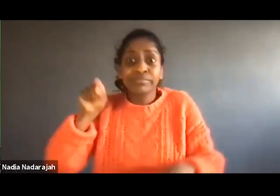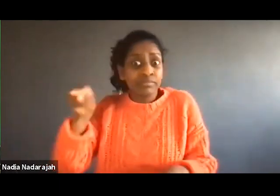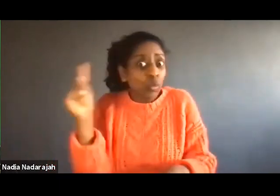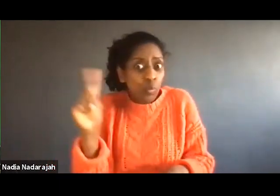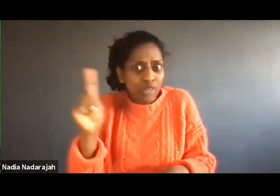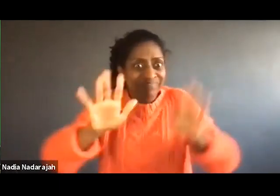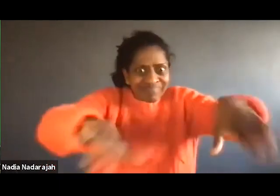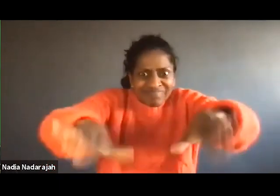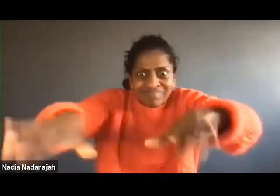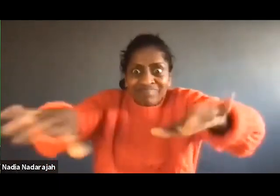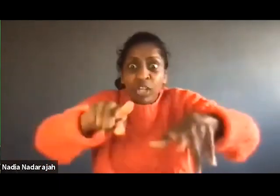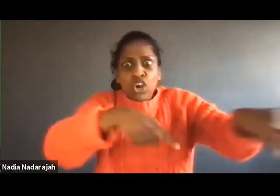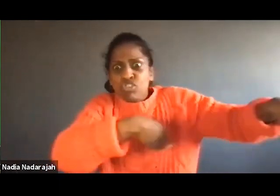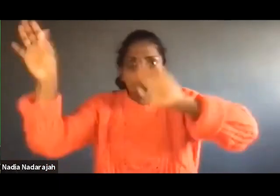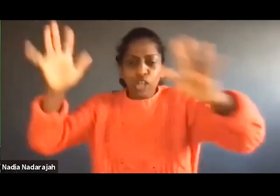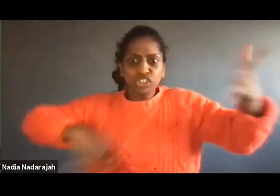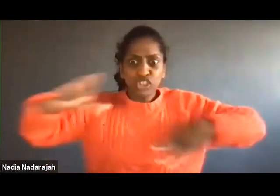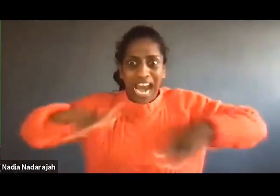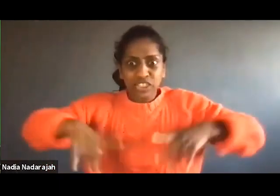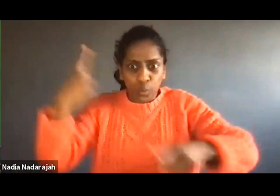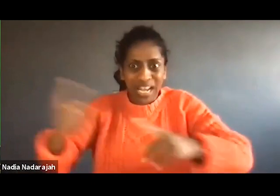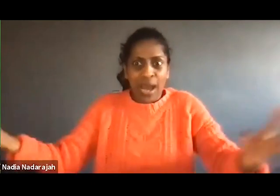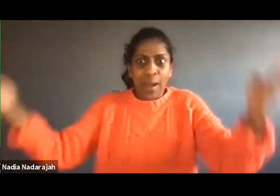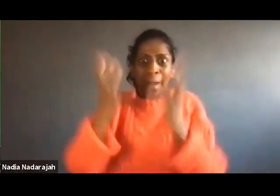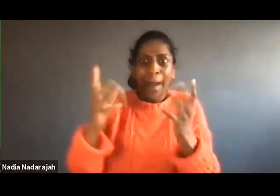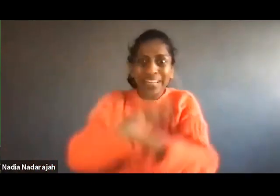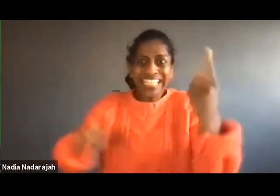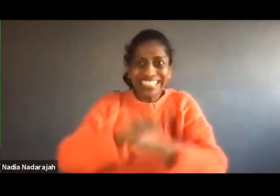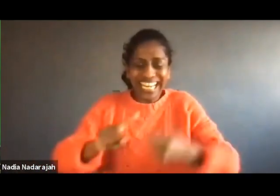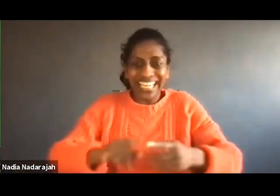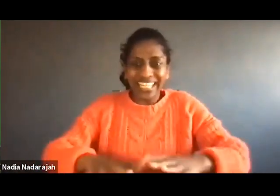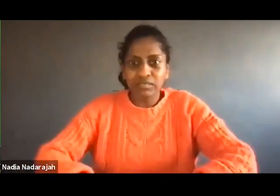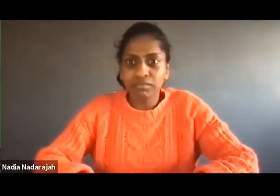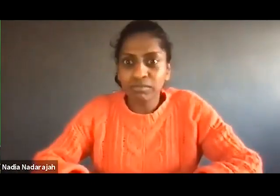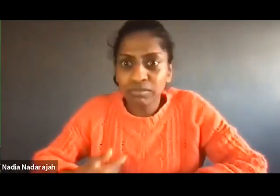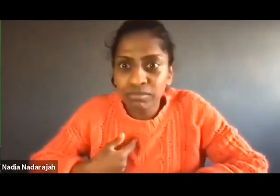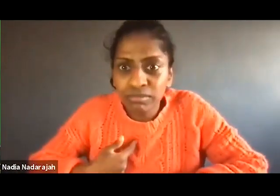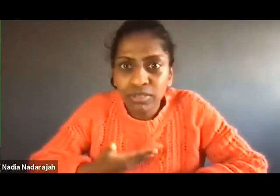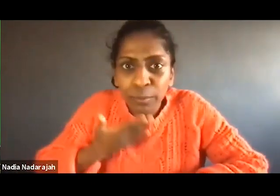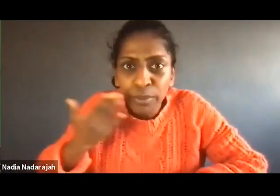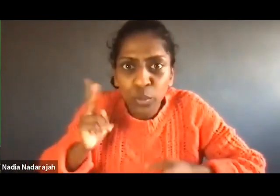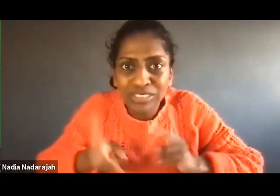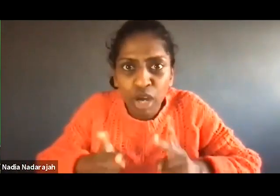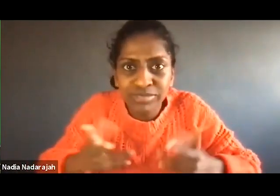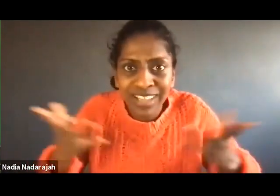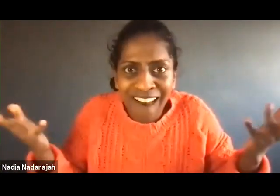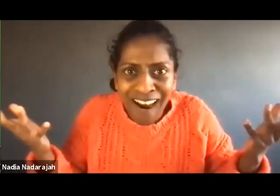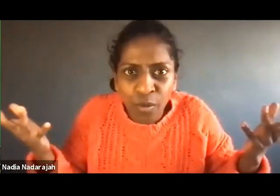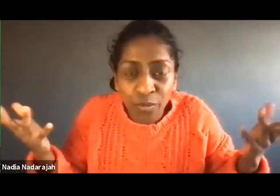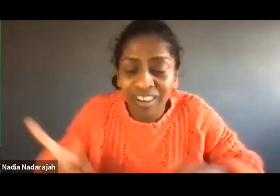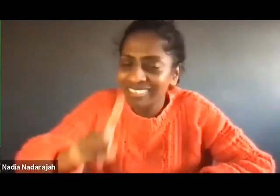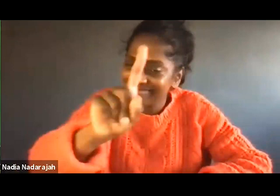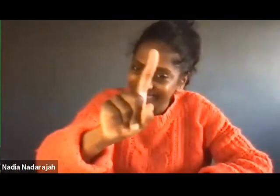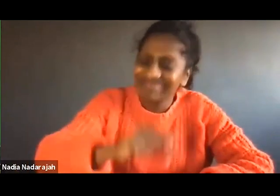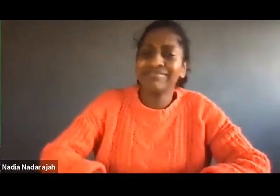But you have lots of people are involved with the show. You have people there to help you change quickly. And, oh,